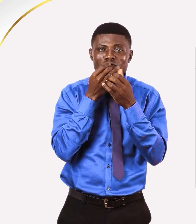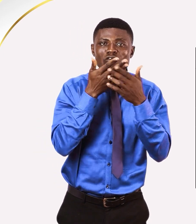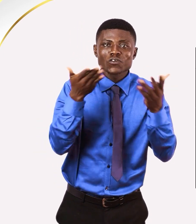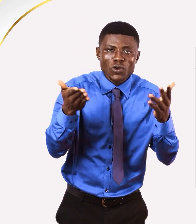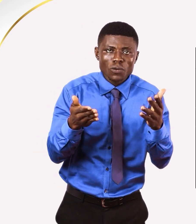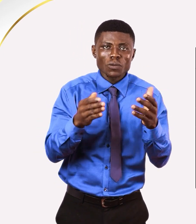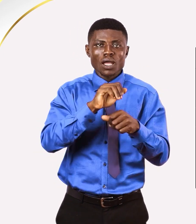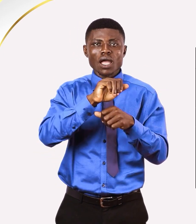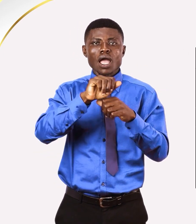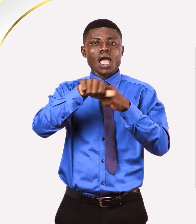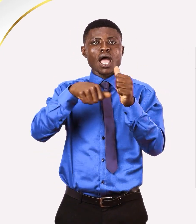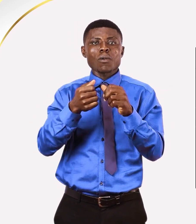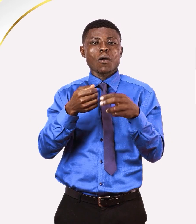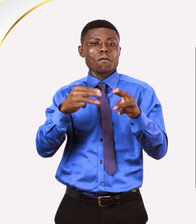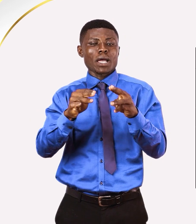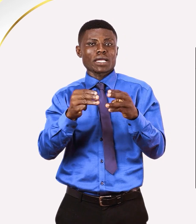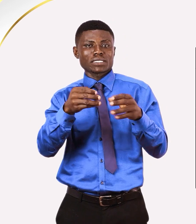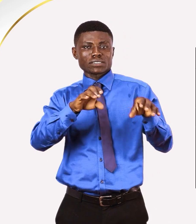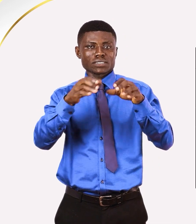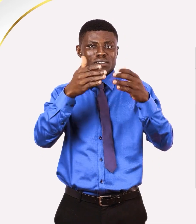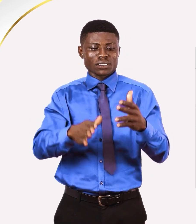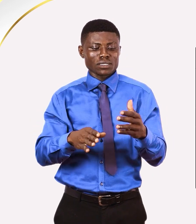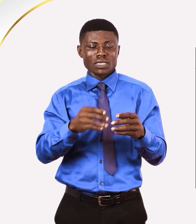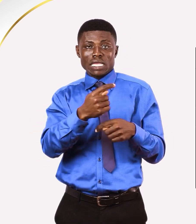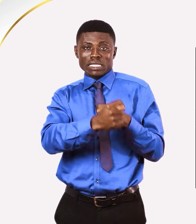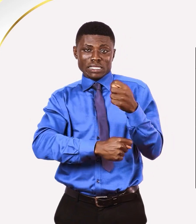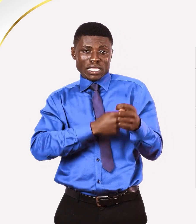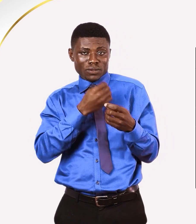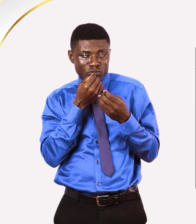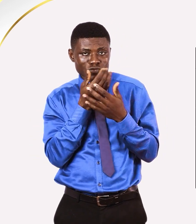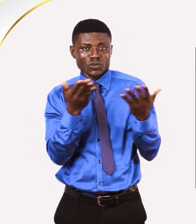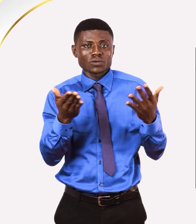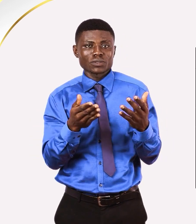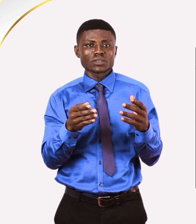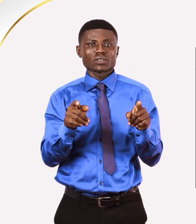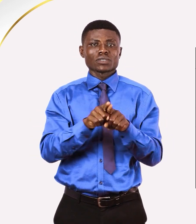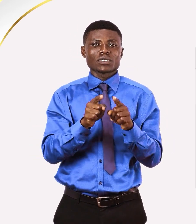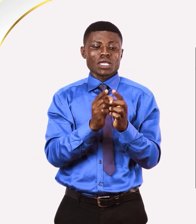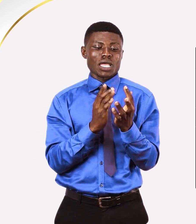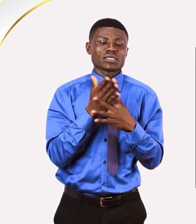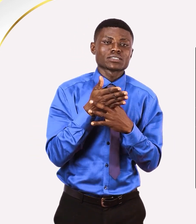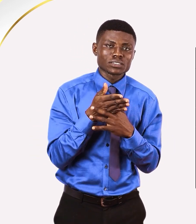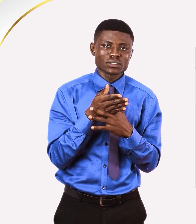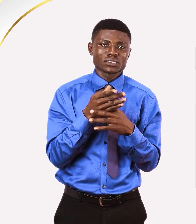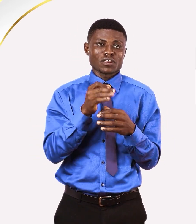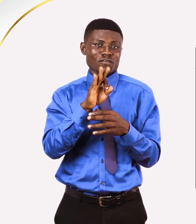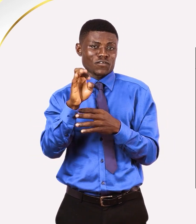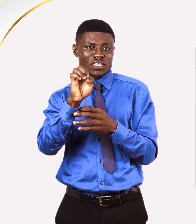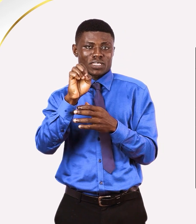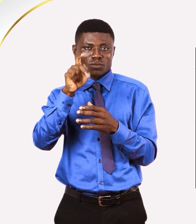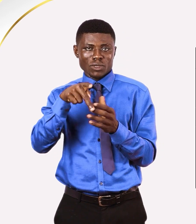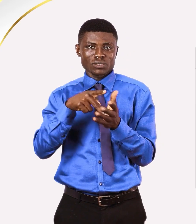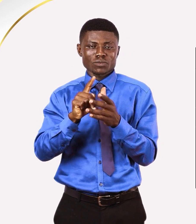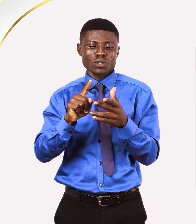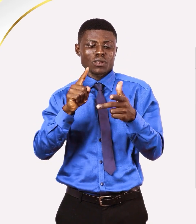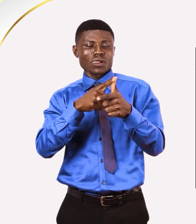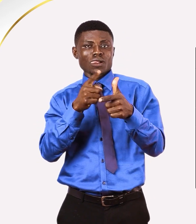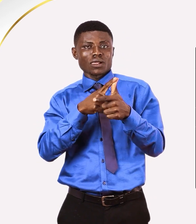3. Information on market operators. Types of information accessible at a